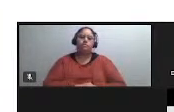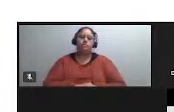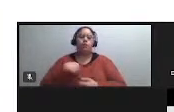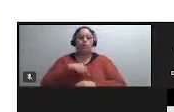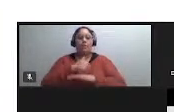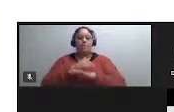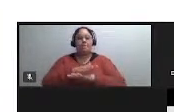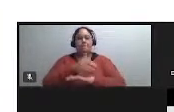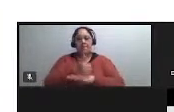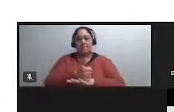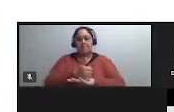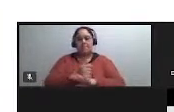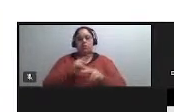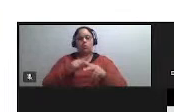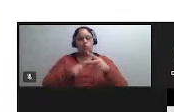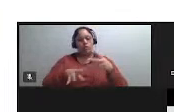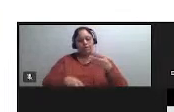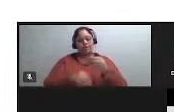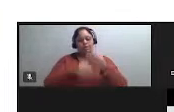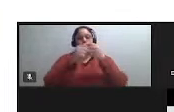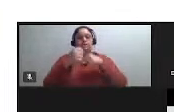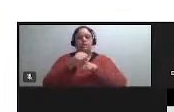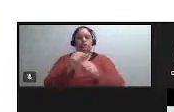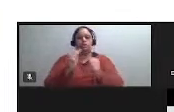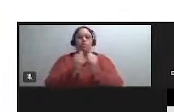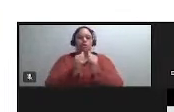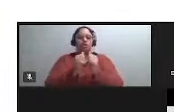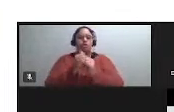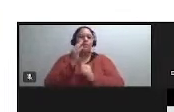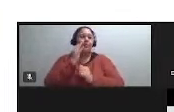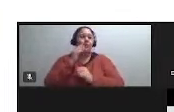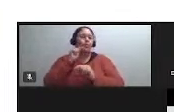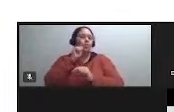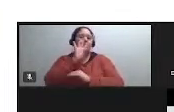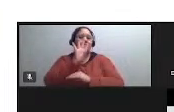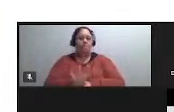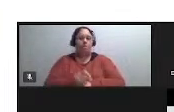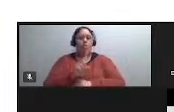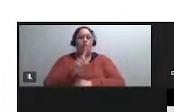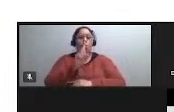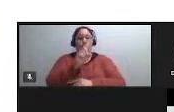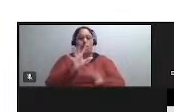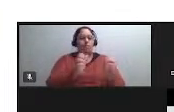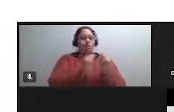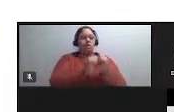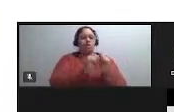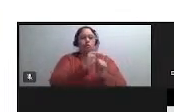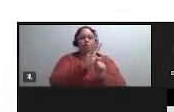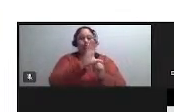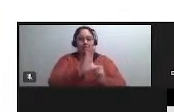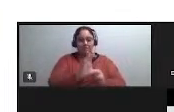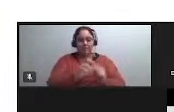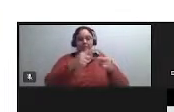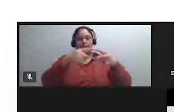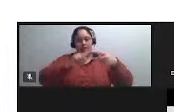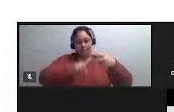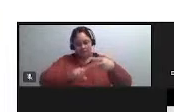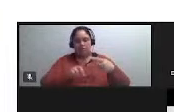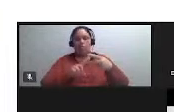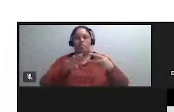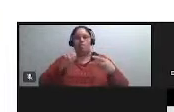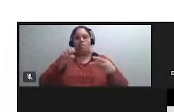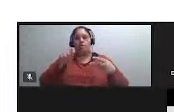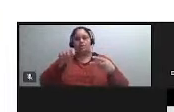established 2 additional strategic partnerships by Q4, one with the University of the Western Cape and the other one with MOT